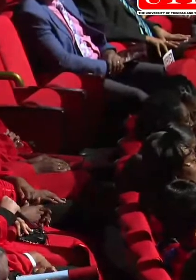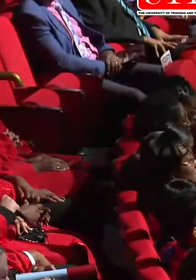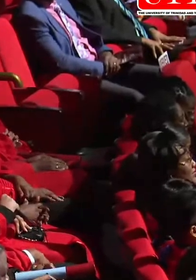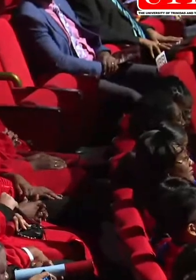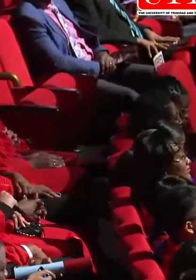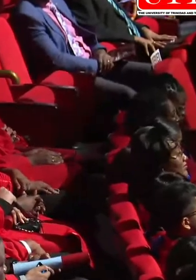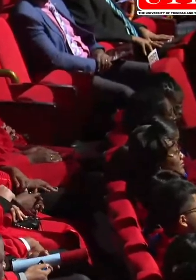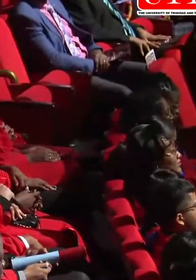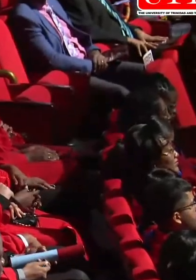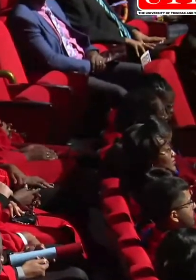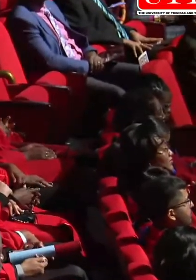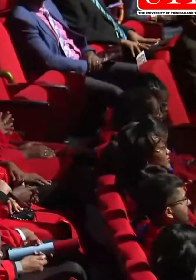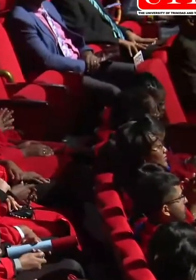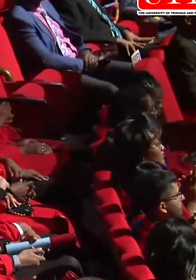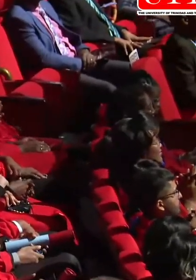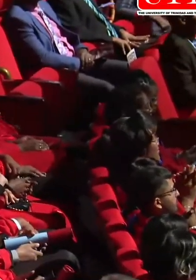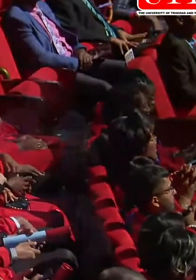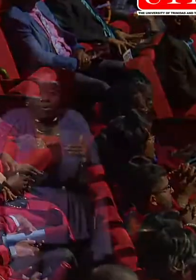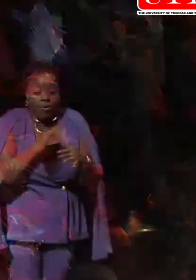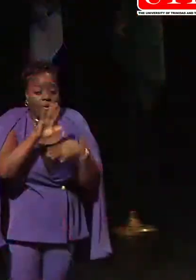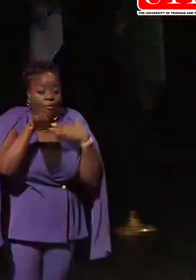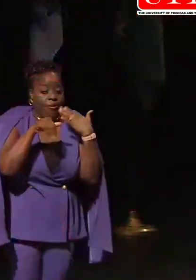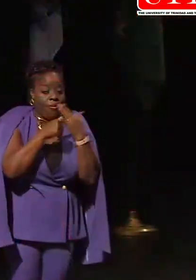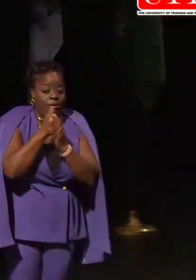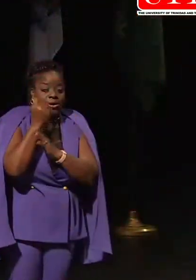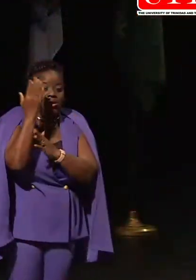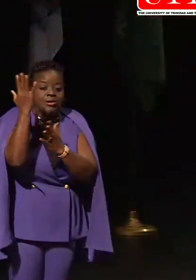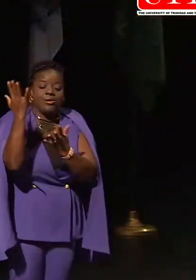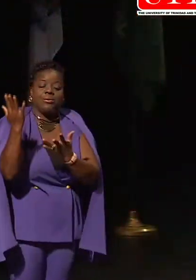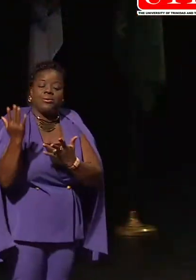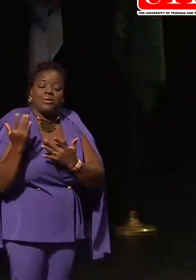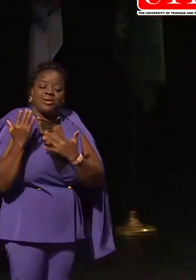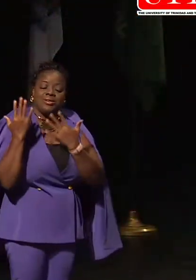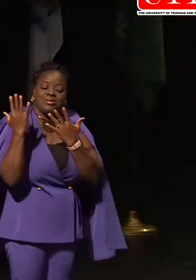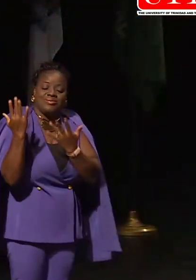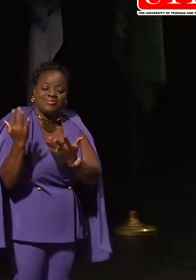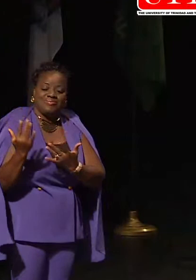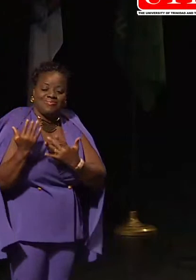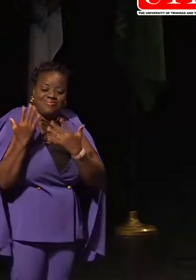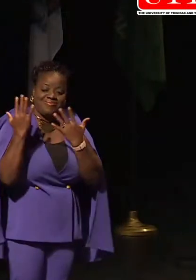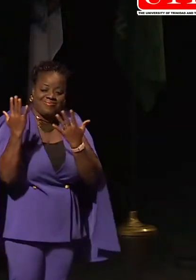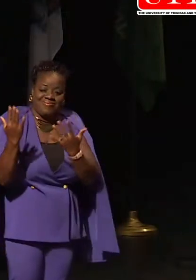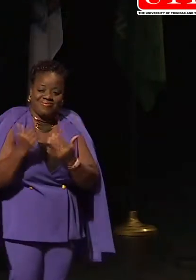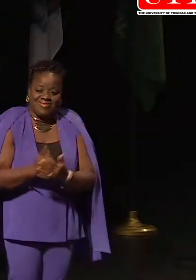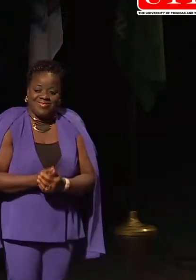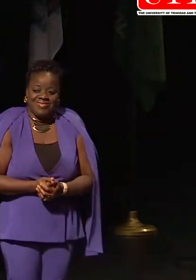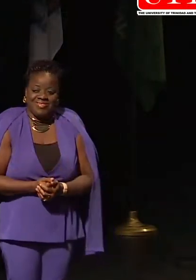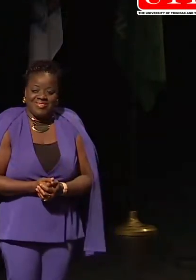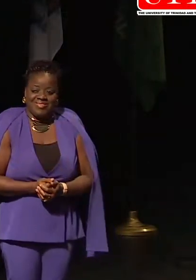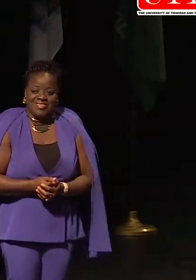And now, for the moment that you've really been waiting for. Yes, I know. I know there